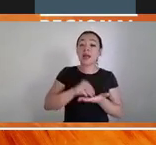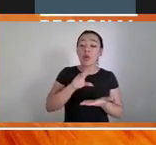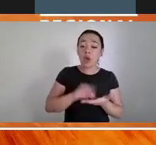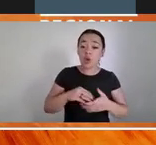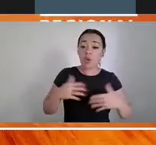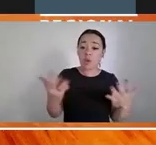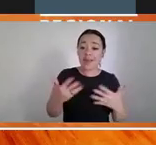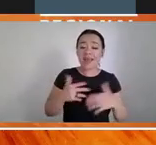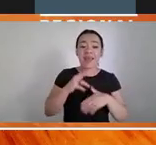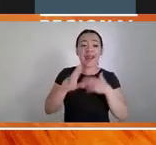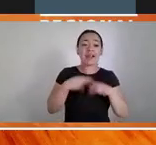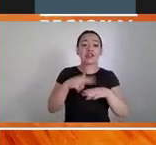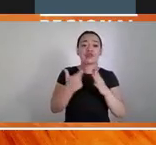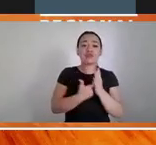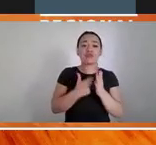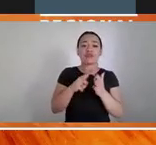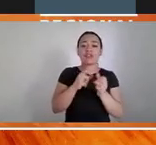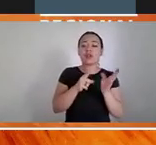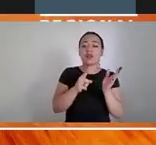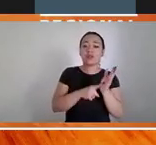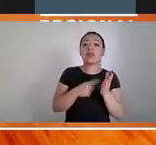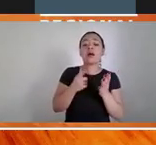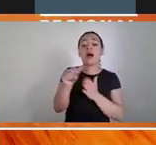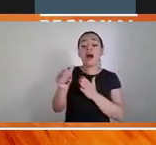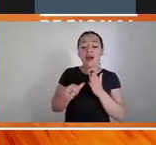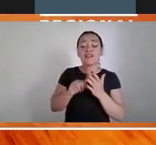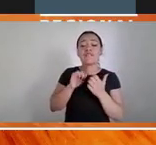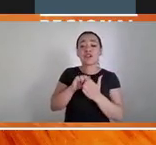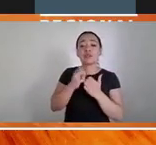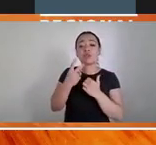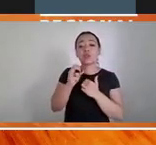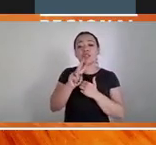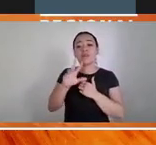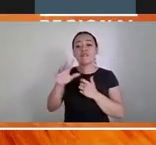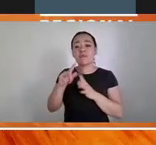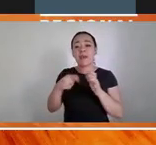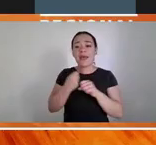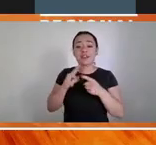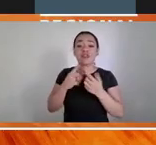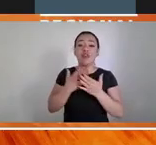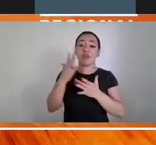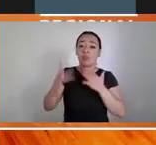the National Regional Arts Fellowships 2025 page on Regional Arts Australia's website.